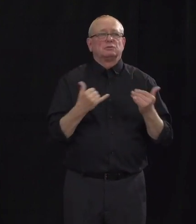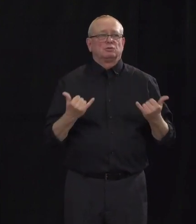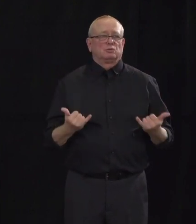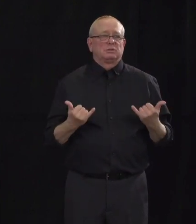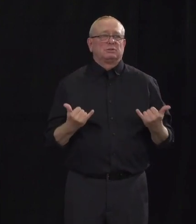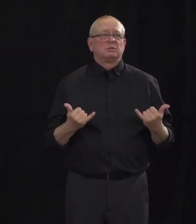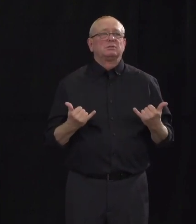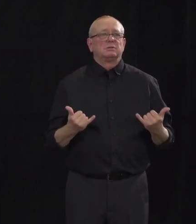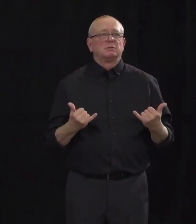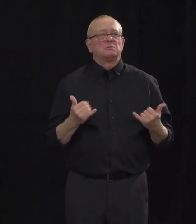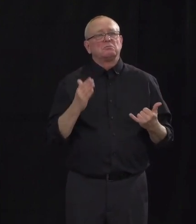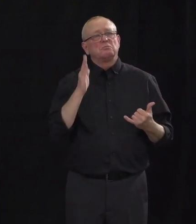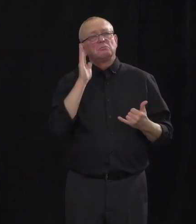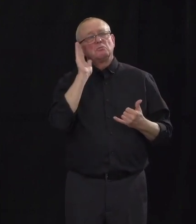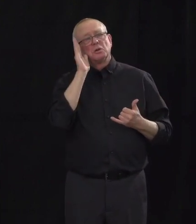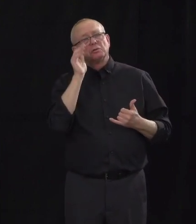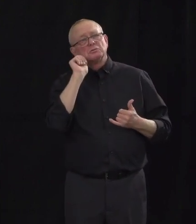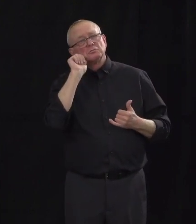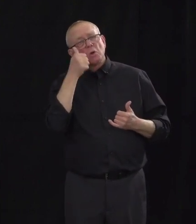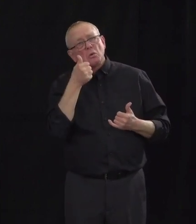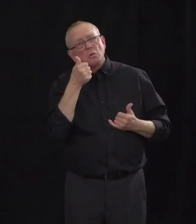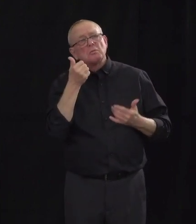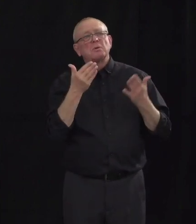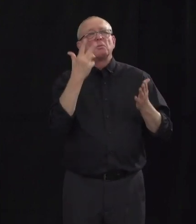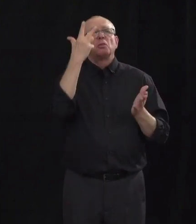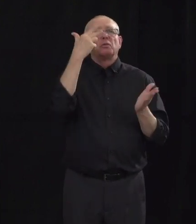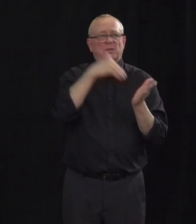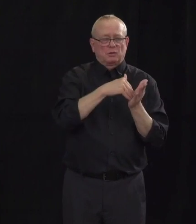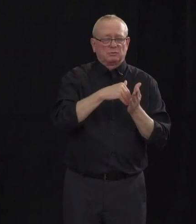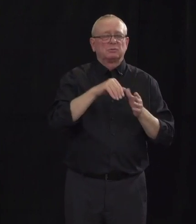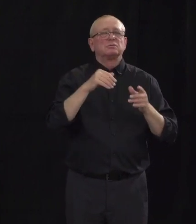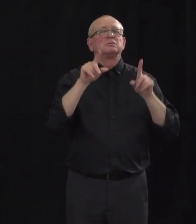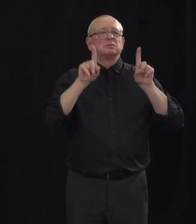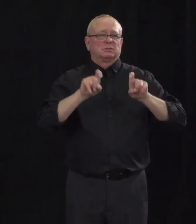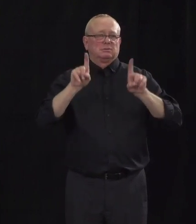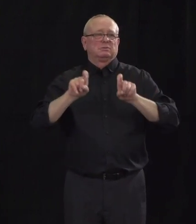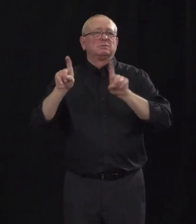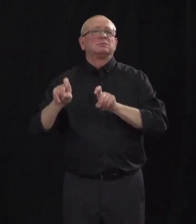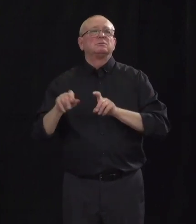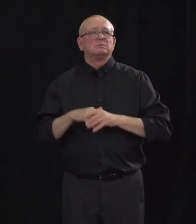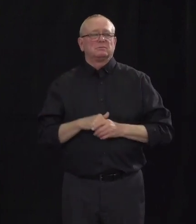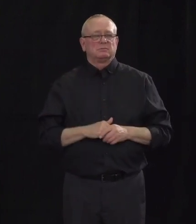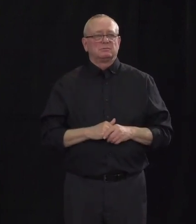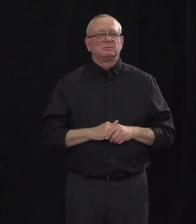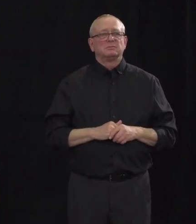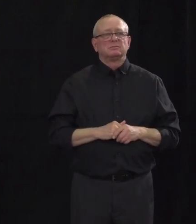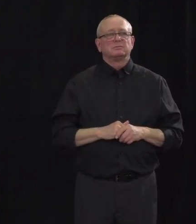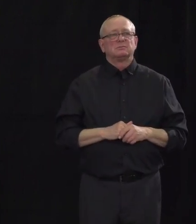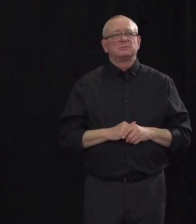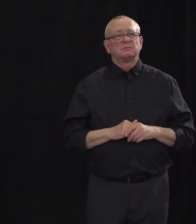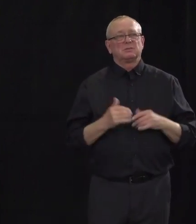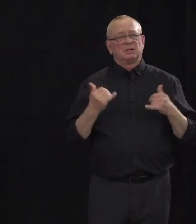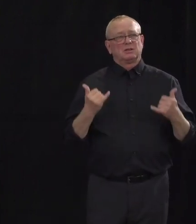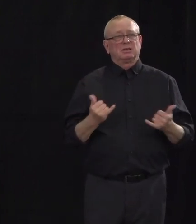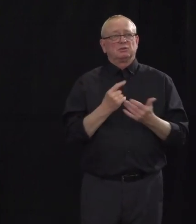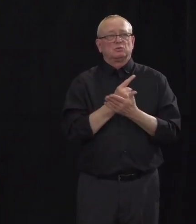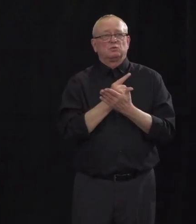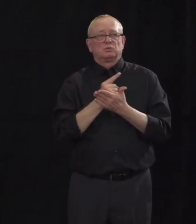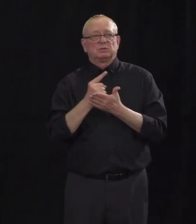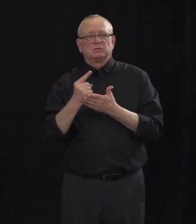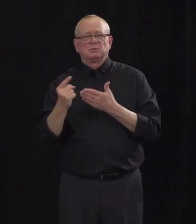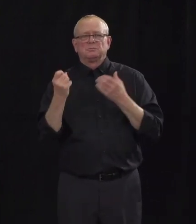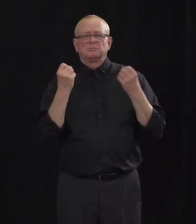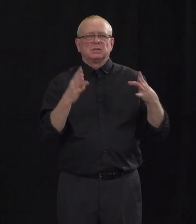by tomorrow. So again, there was, over the course of this week, several things that happened, which included our shifting